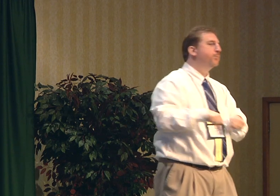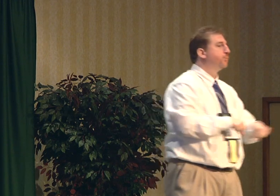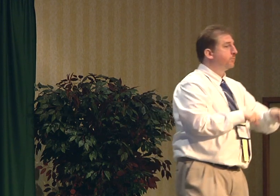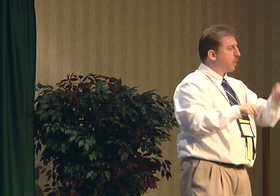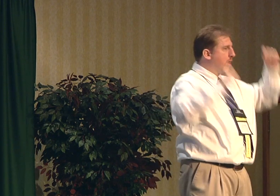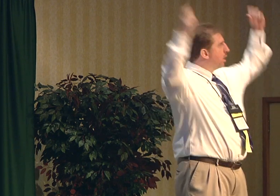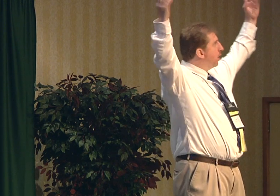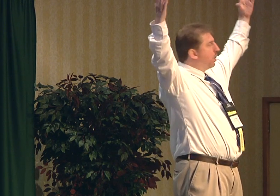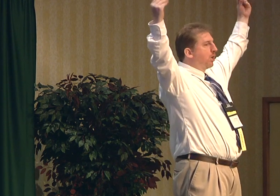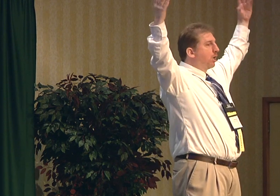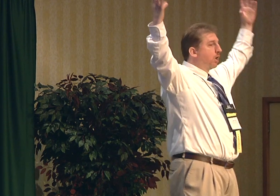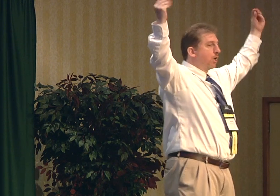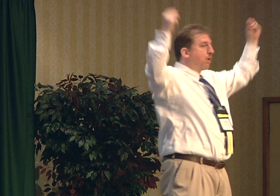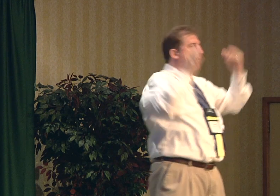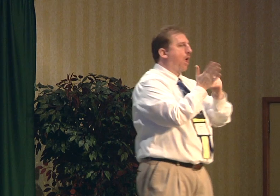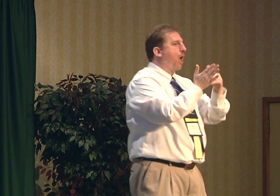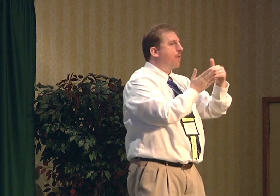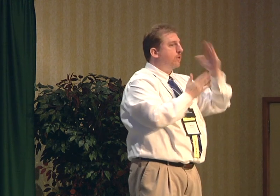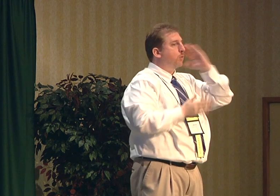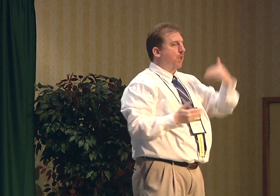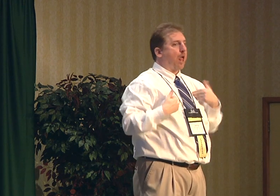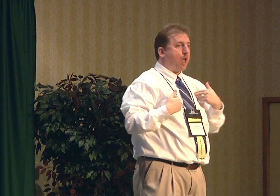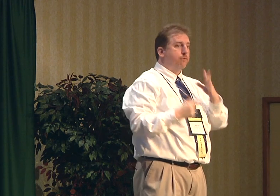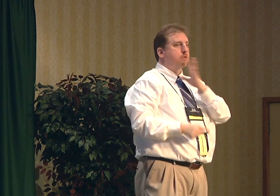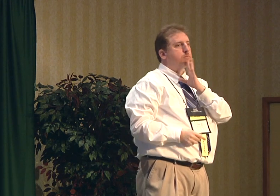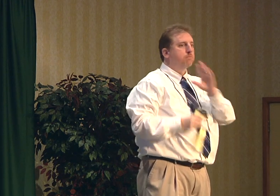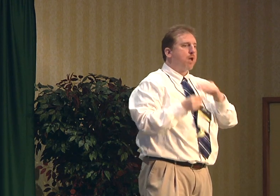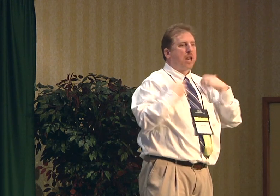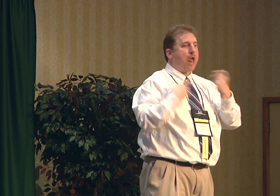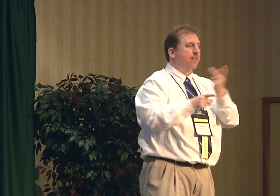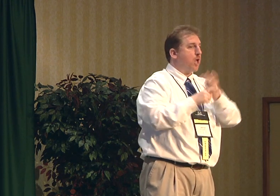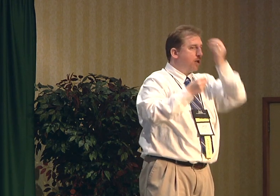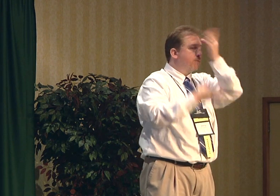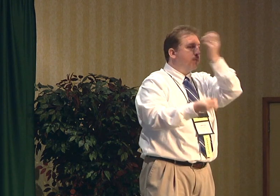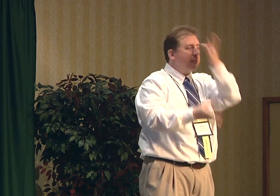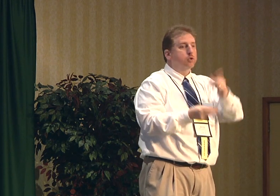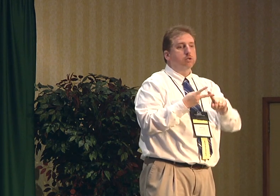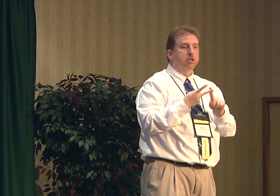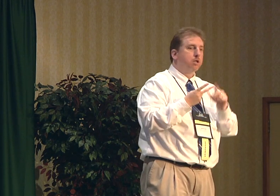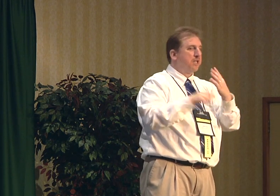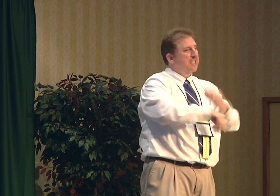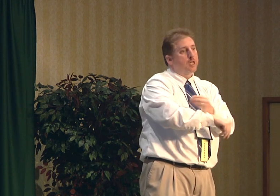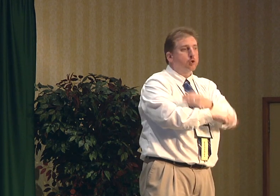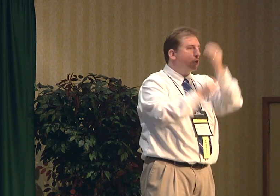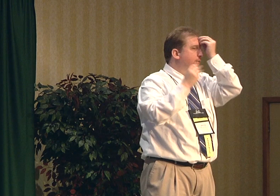store and they're pushing their cart through the store and there's an announcement. Often they will have an announcement about maybe healthcare